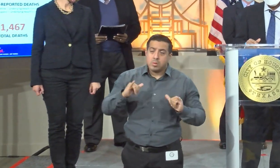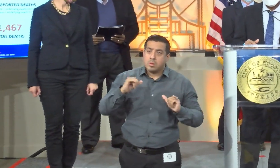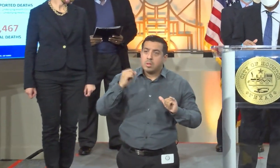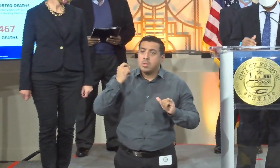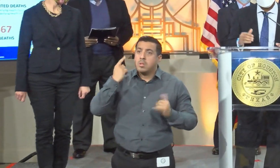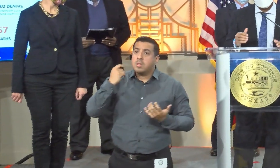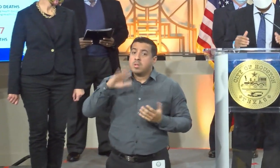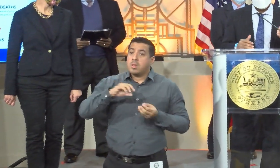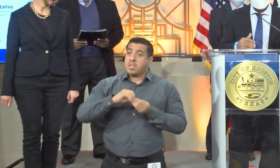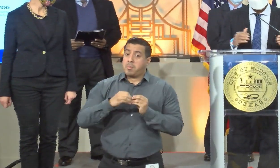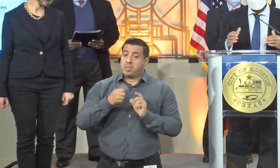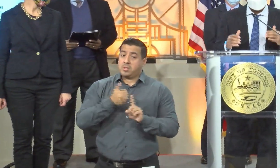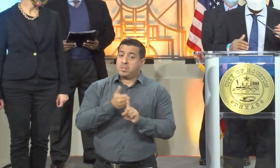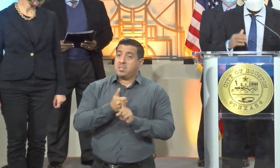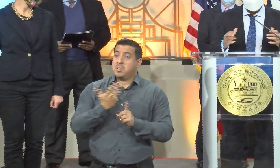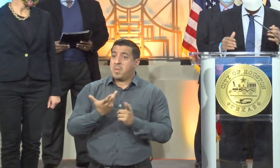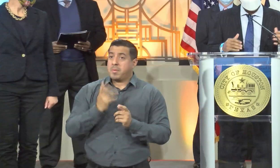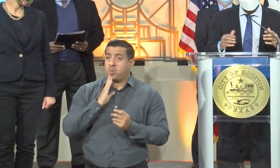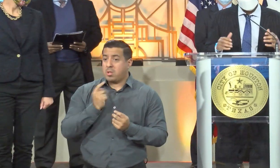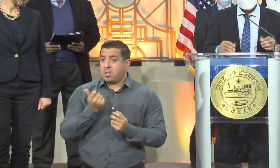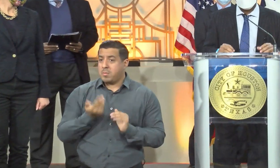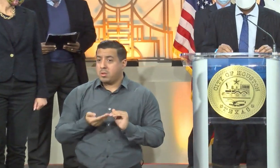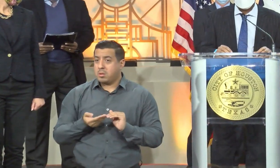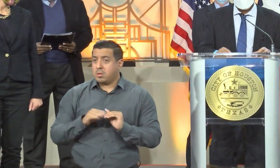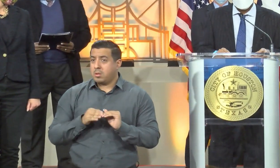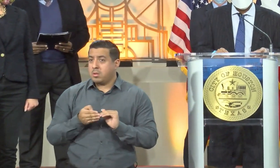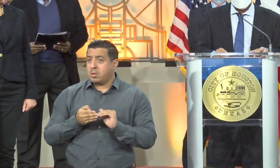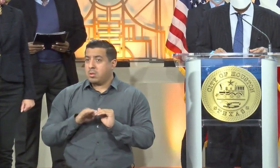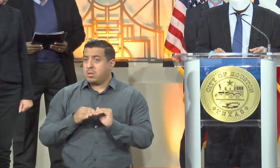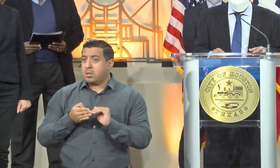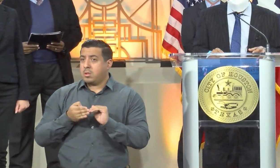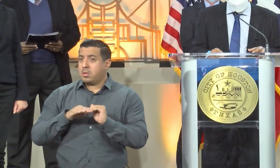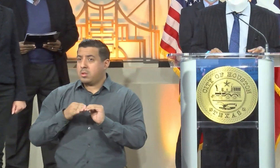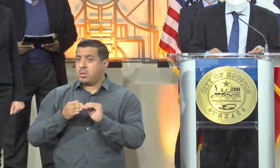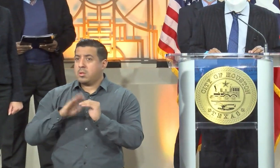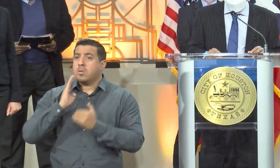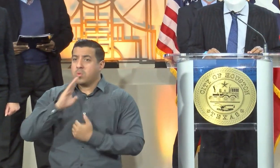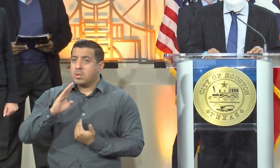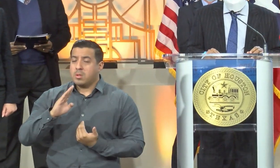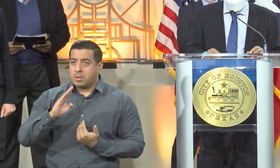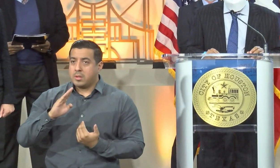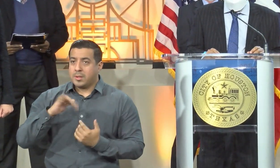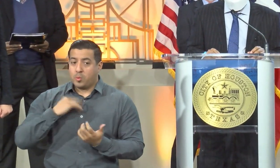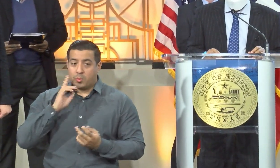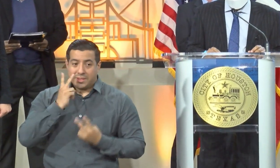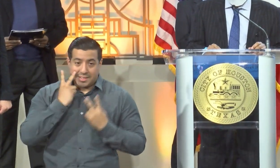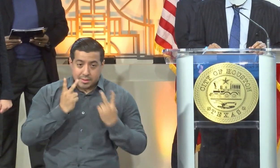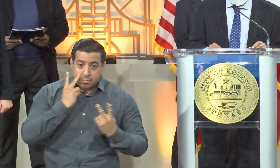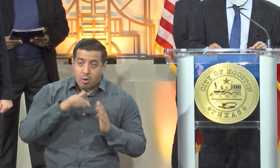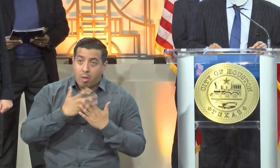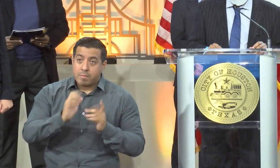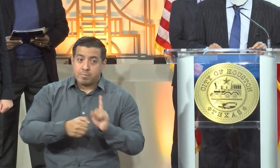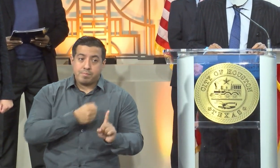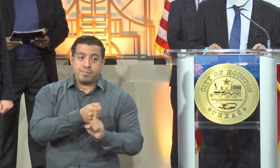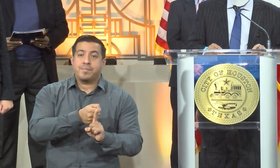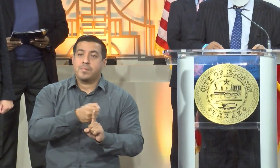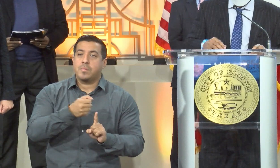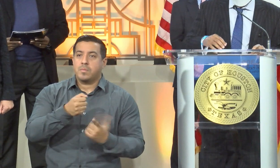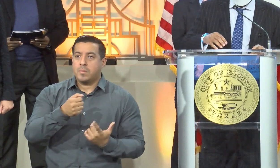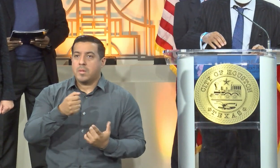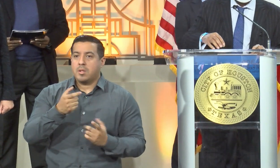numbers will probably be inching up even more in terms of our reporting as we see the effects of